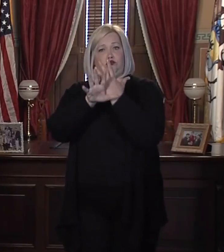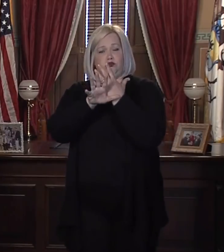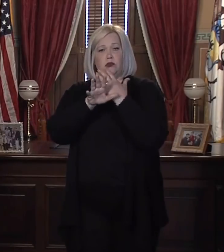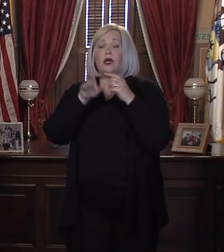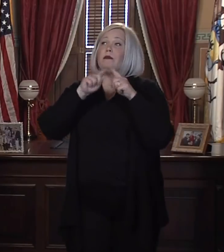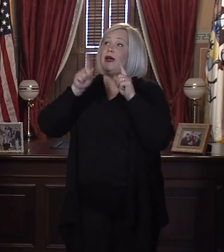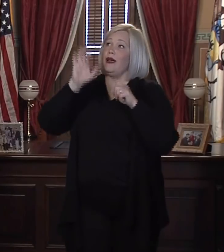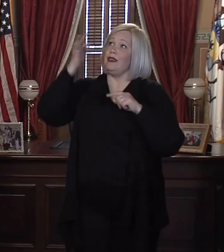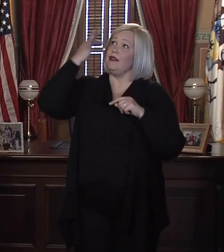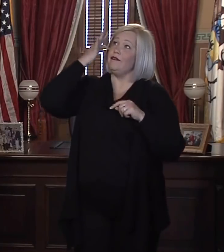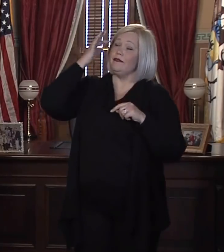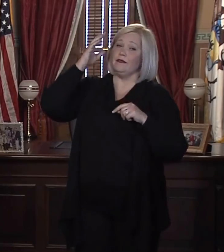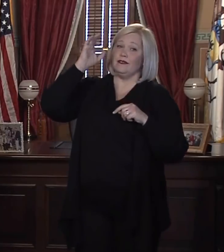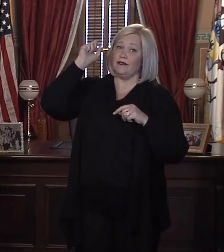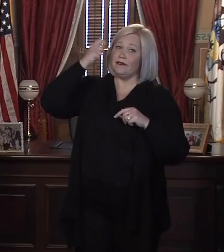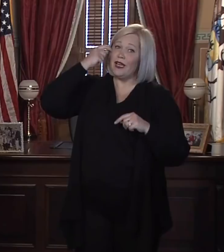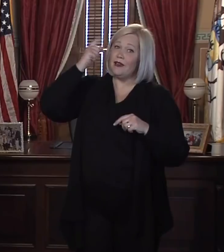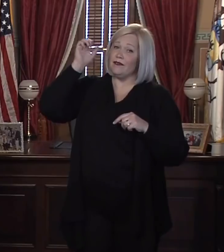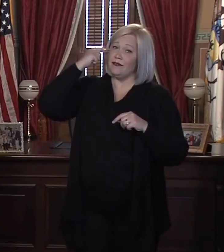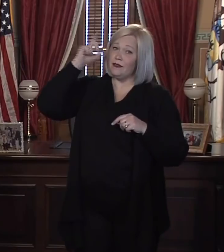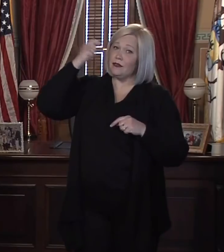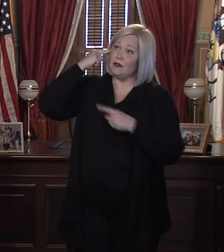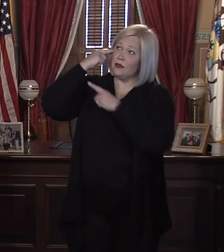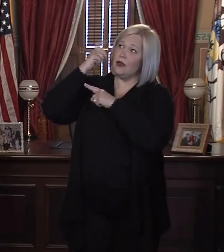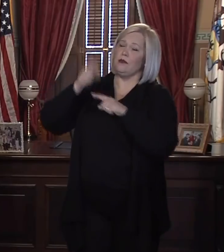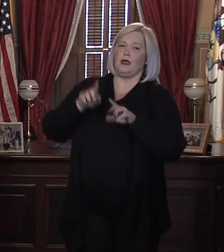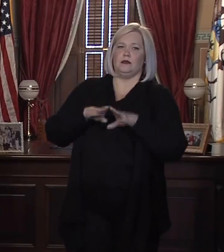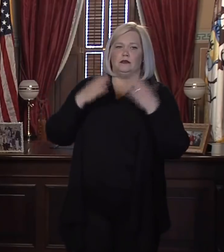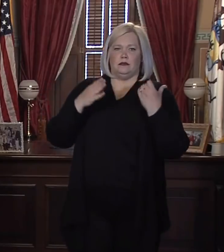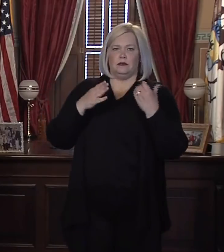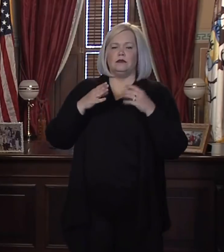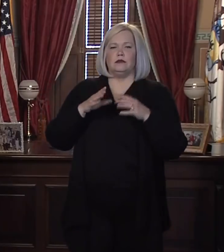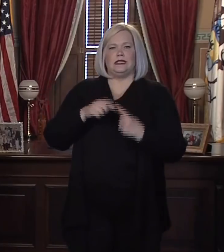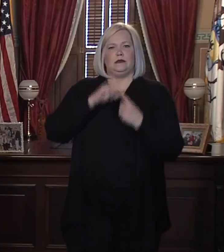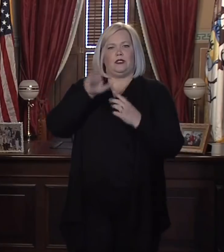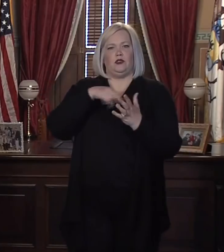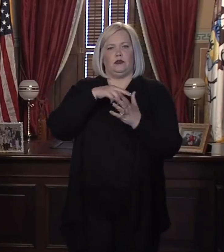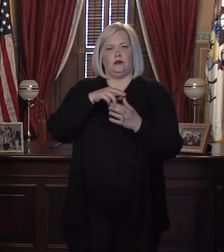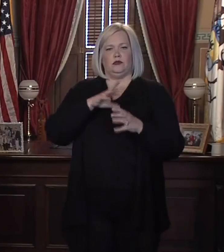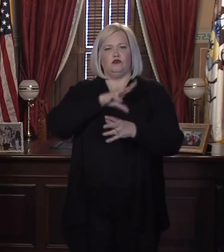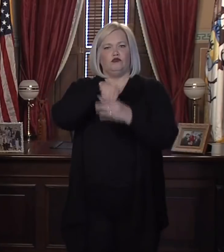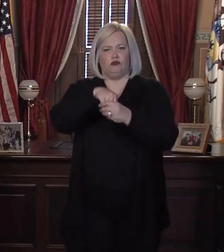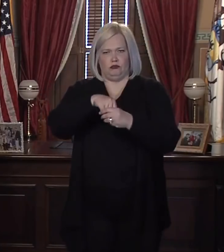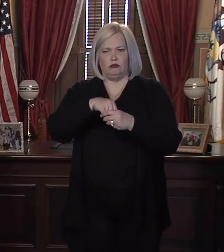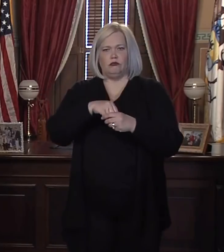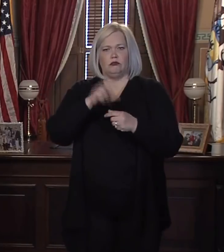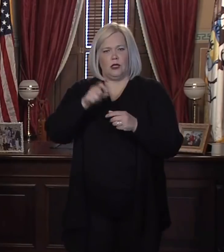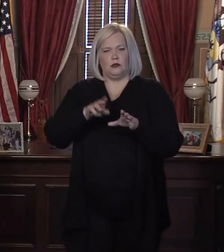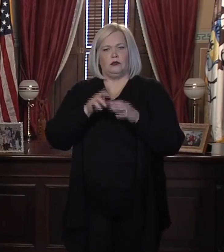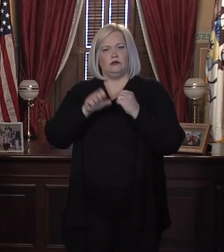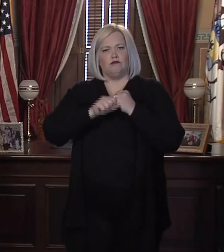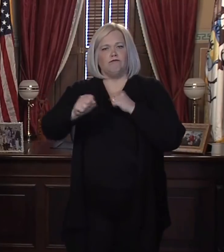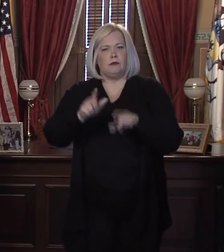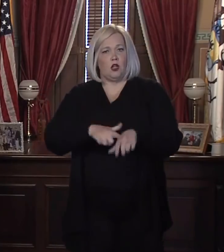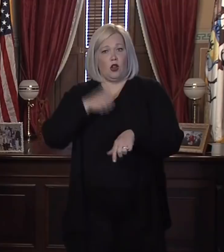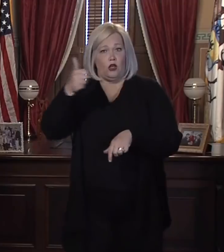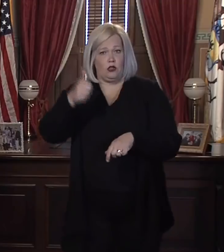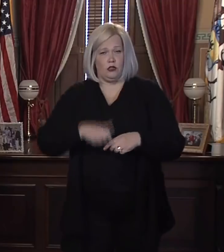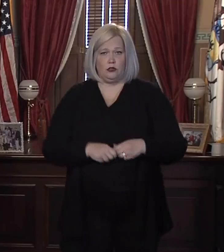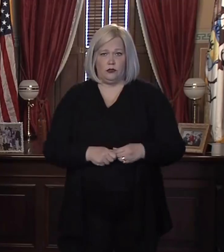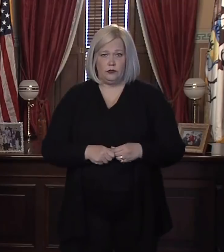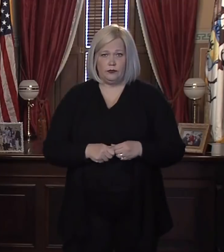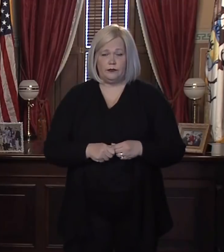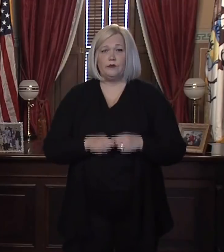to opening up this special enrollment period. Second, we worked with nearly all of the